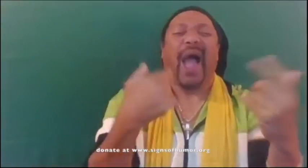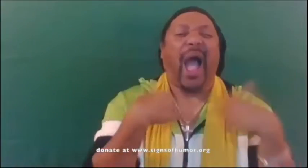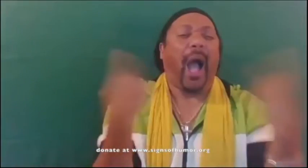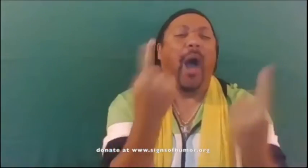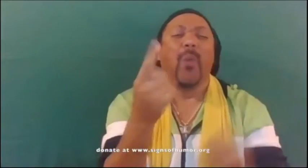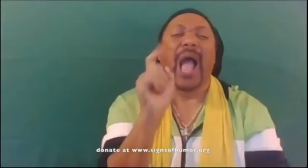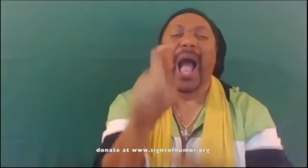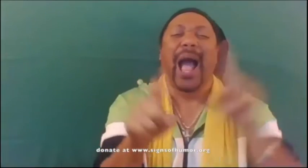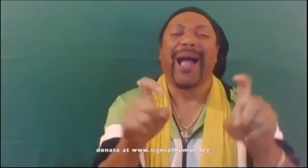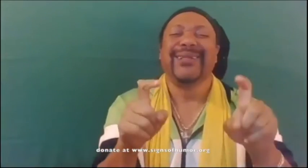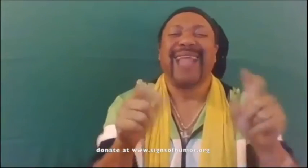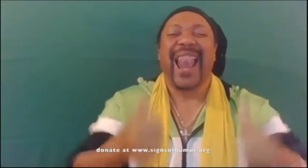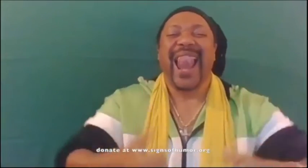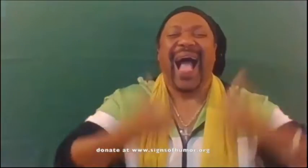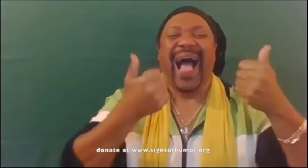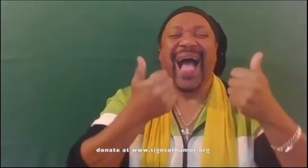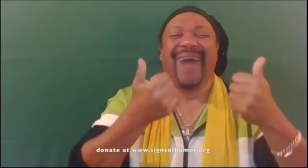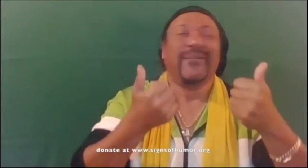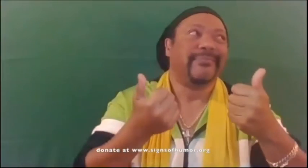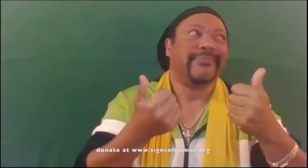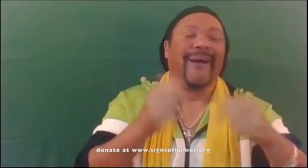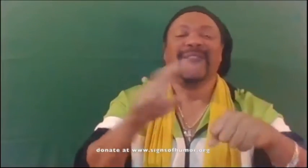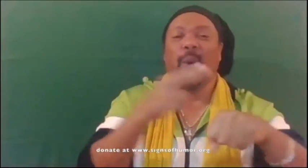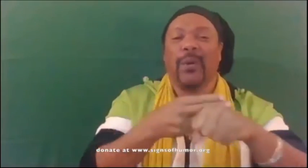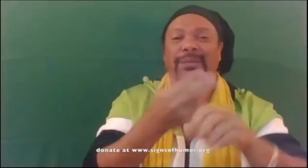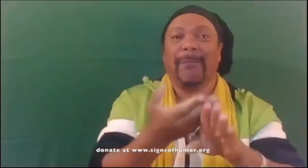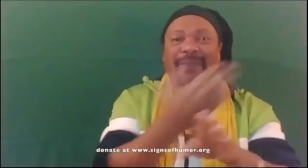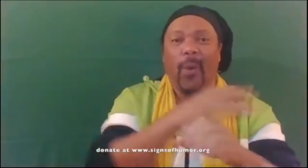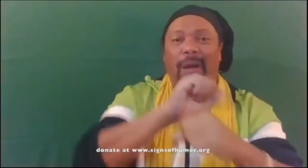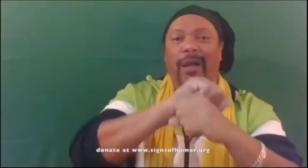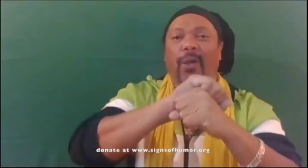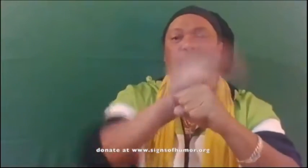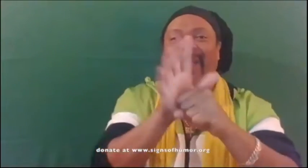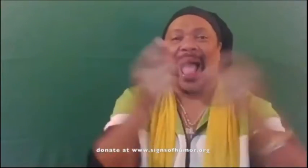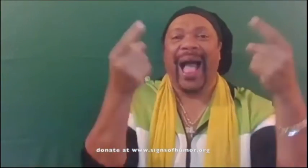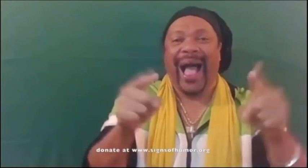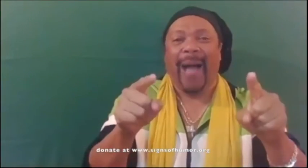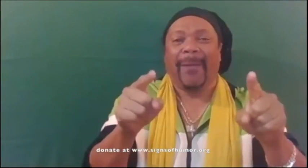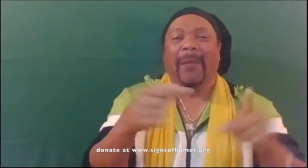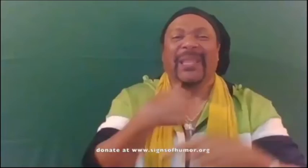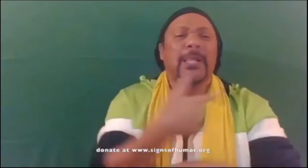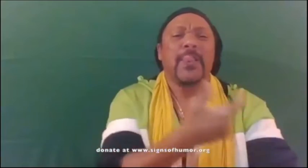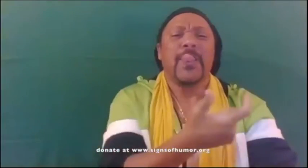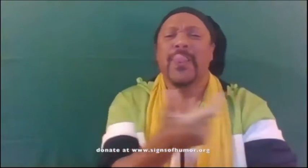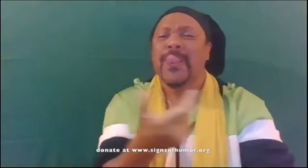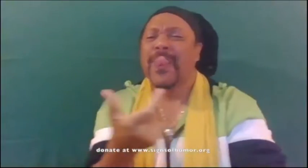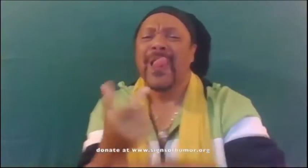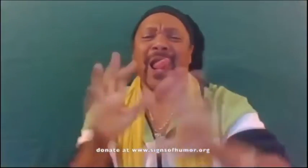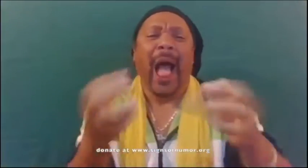I know people in the audience always ask questions about live performances. And before COVID happened, we were